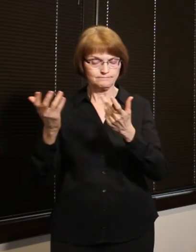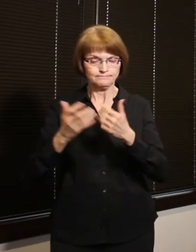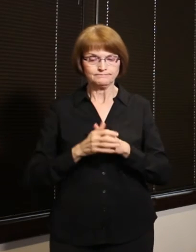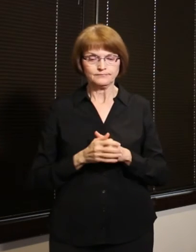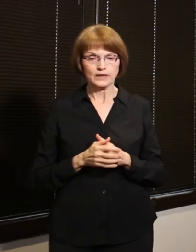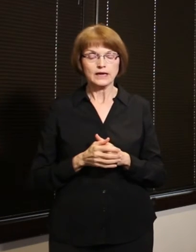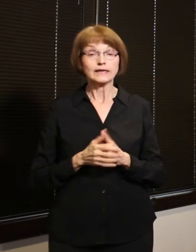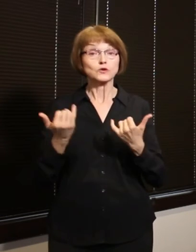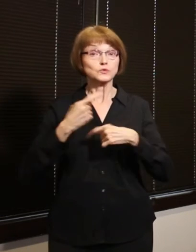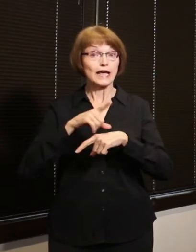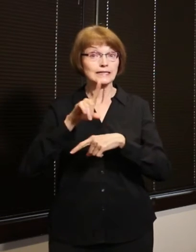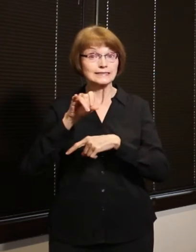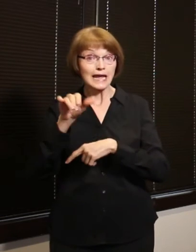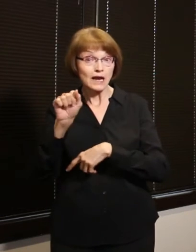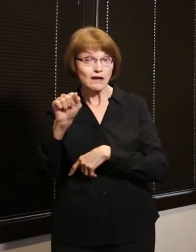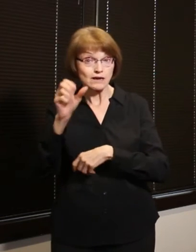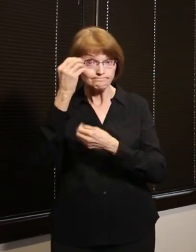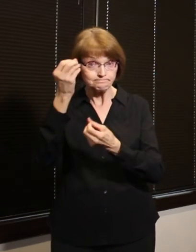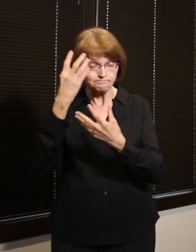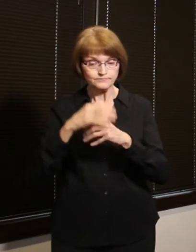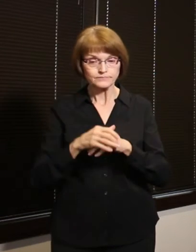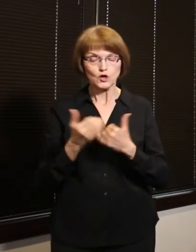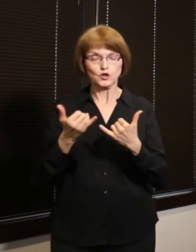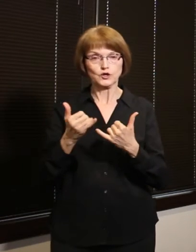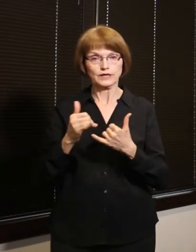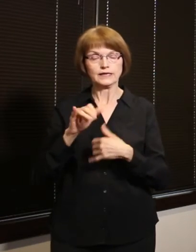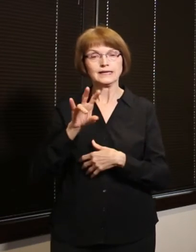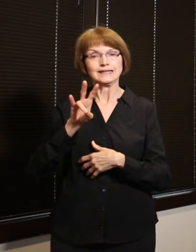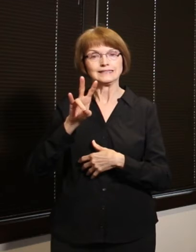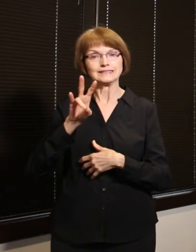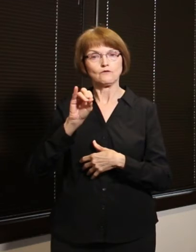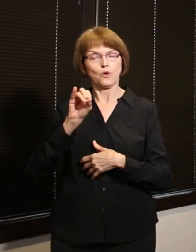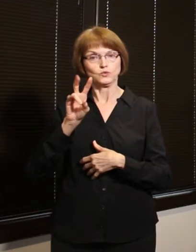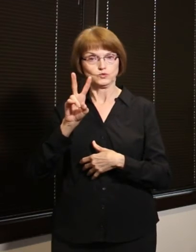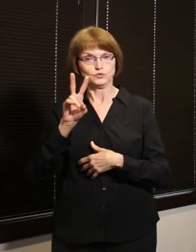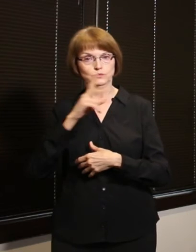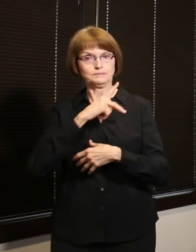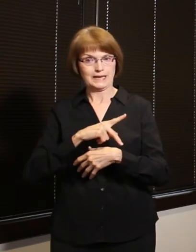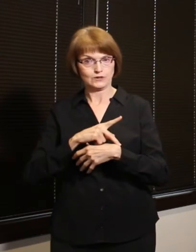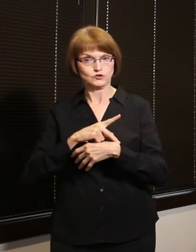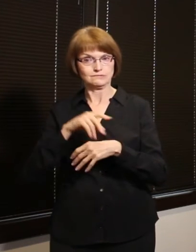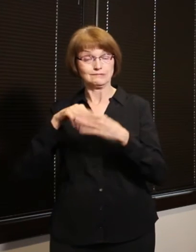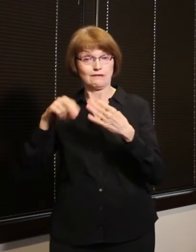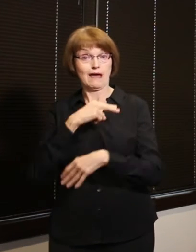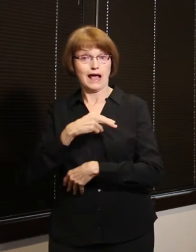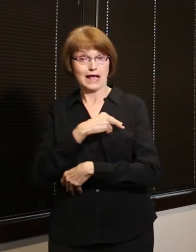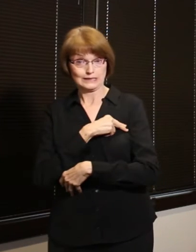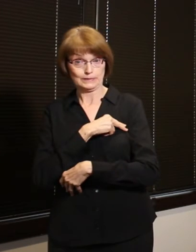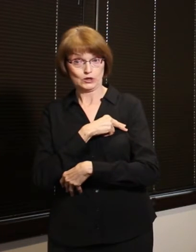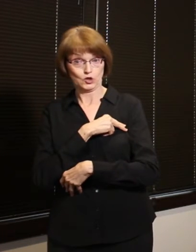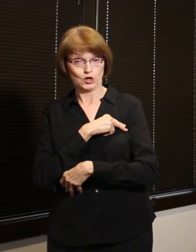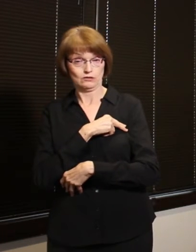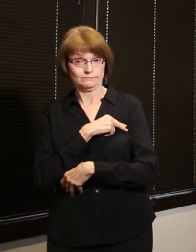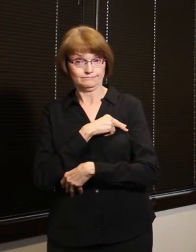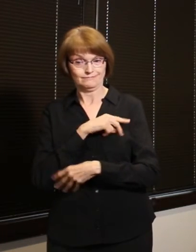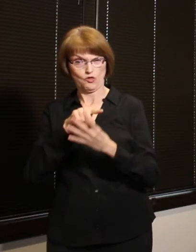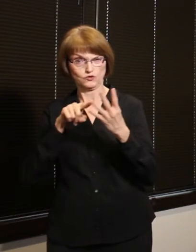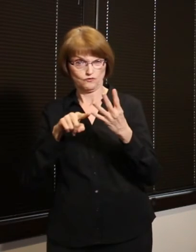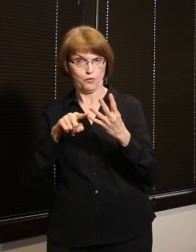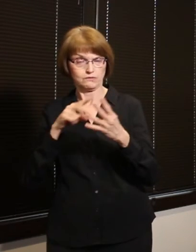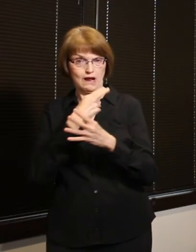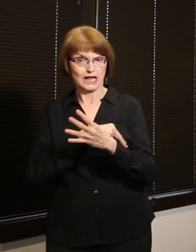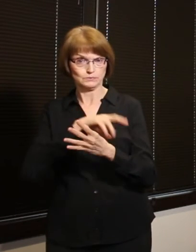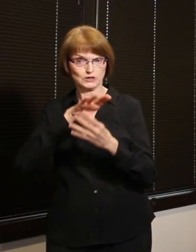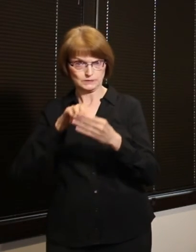to the data for today. So currently we have 702 patients that are hospitalized within the task force